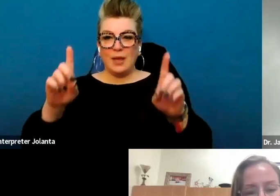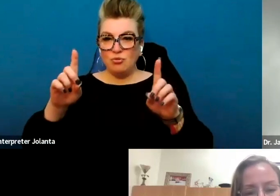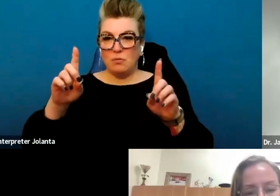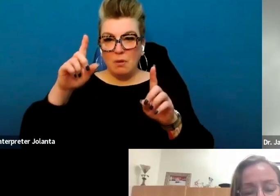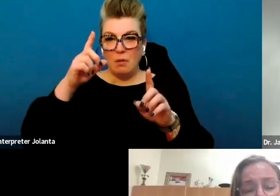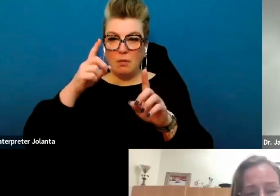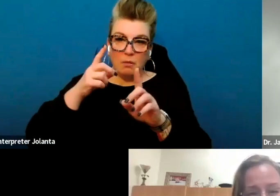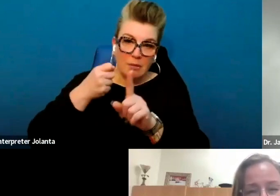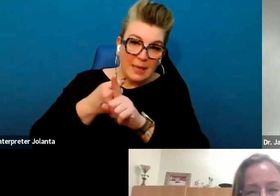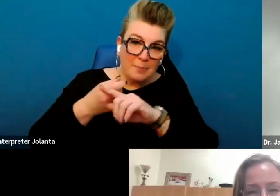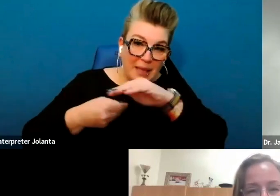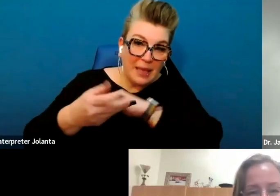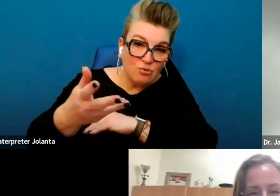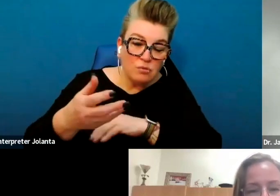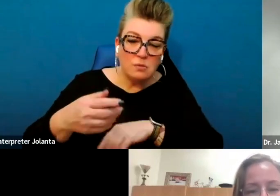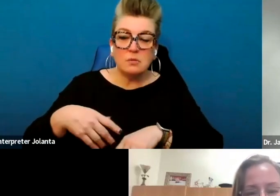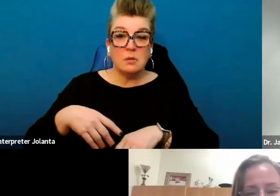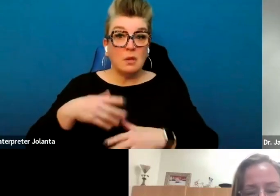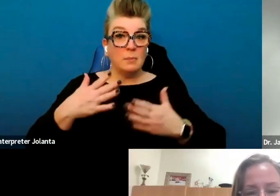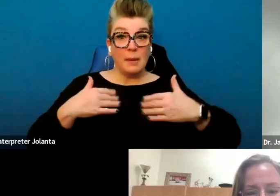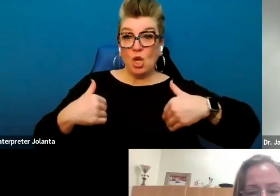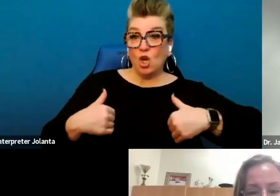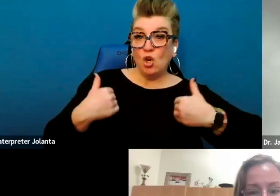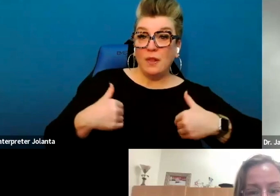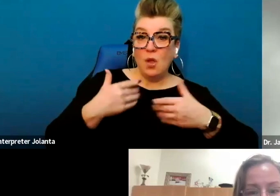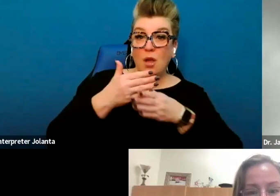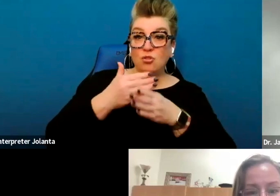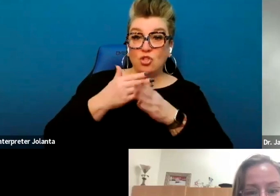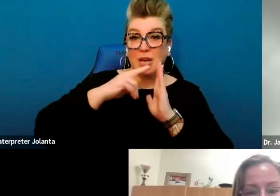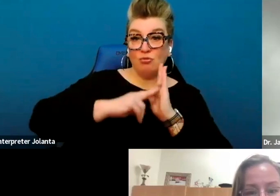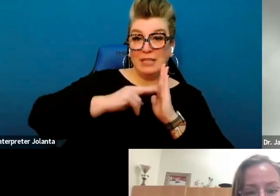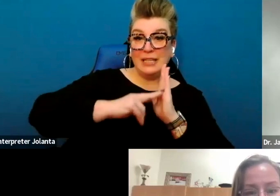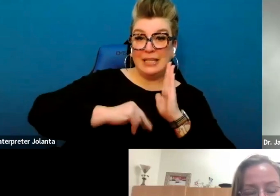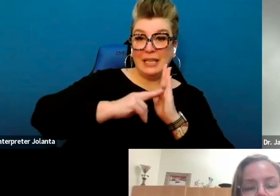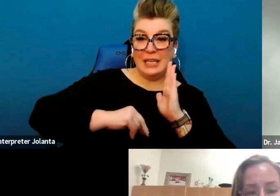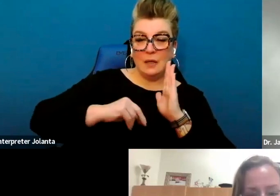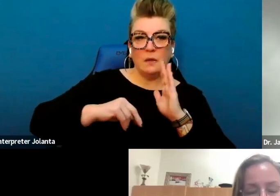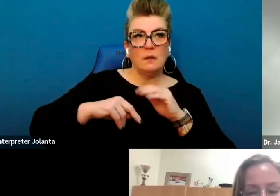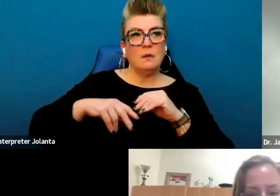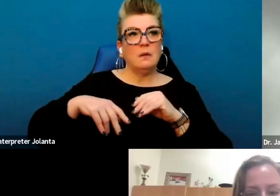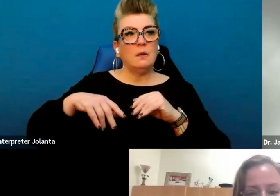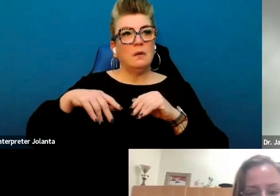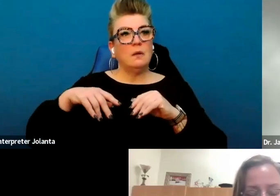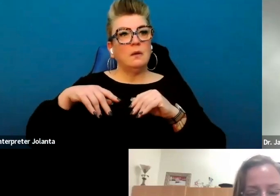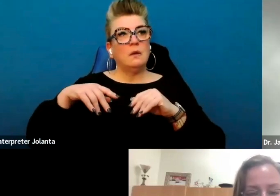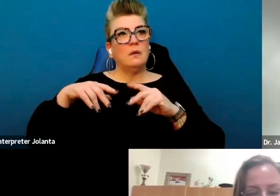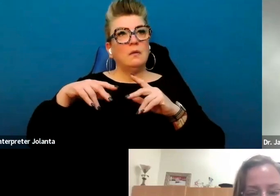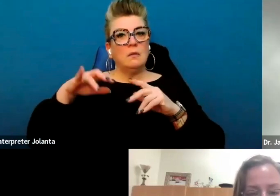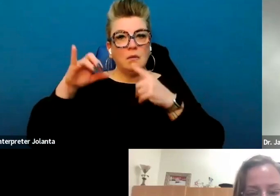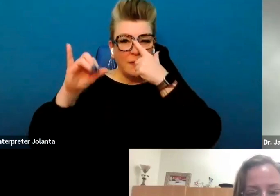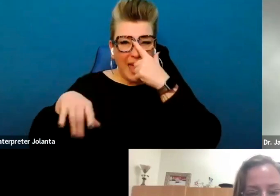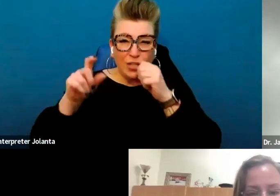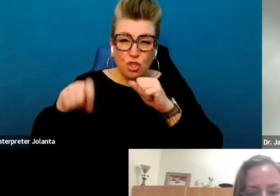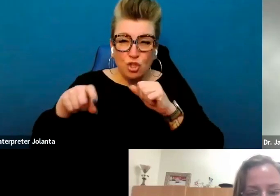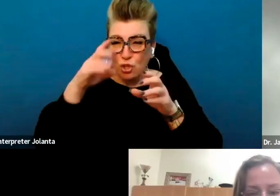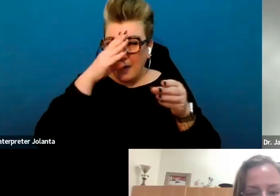maybe shared reading kind of early on should, at least a component of it should focus on the